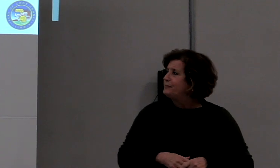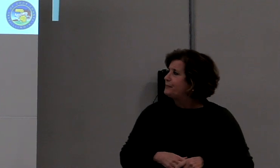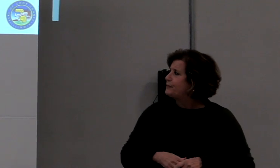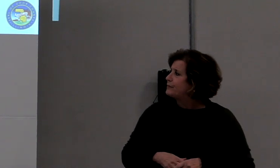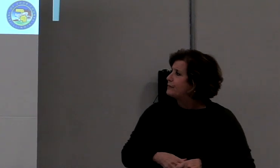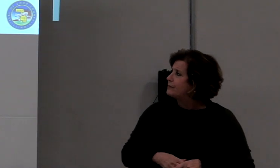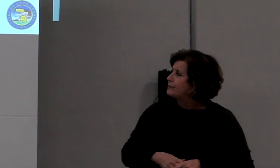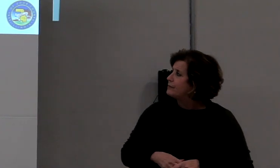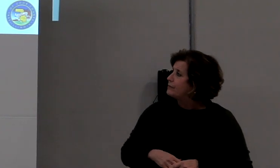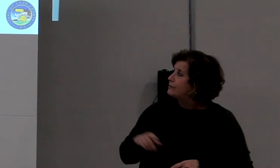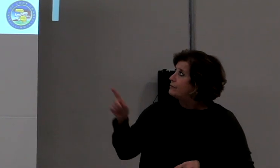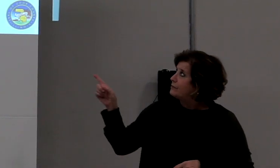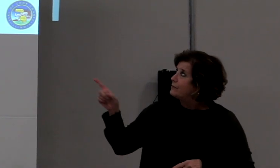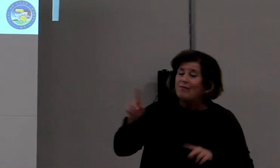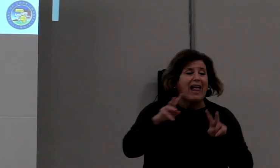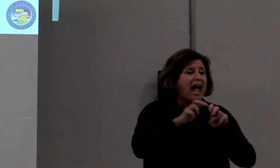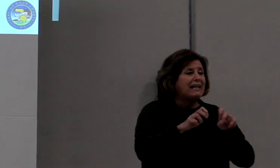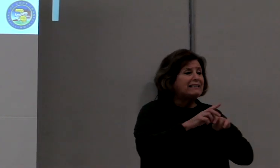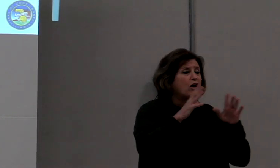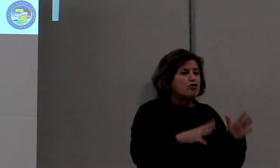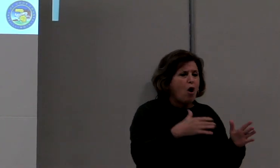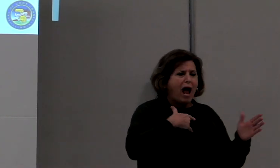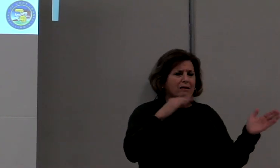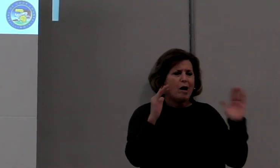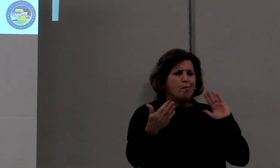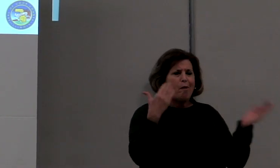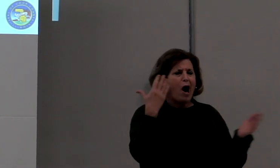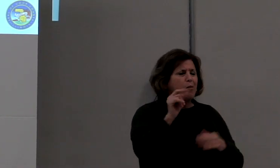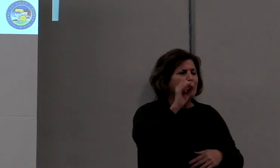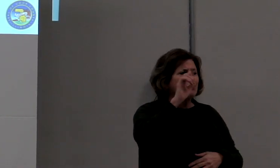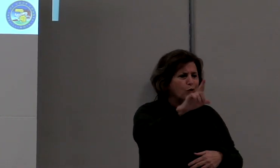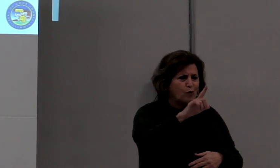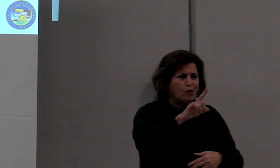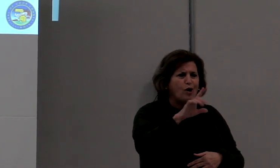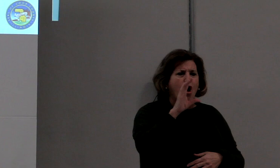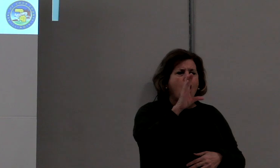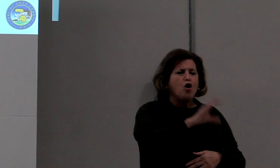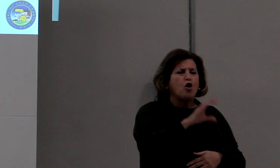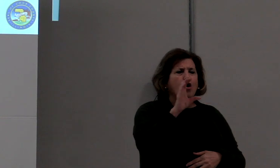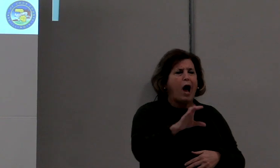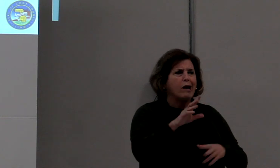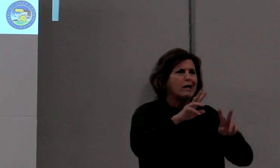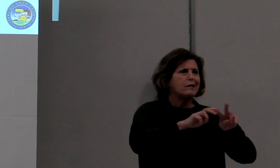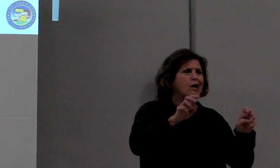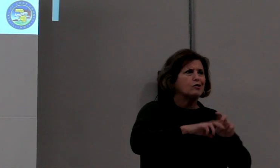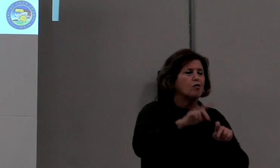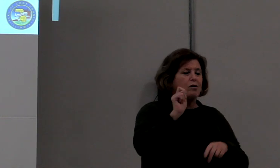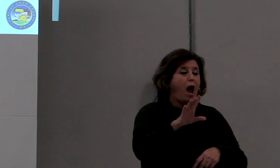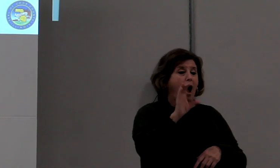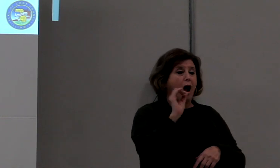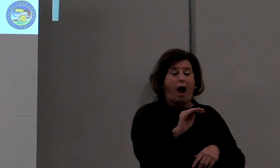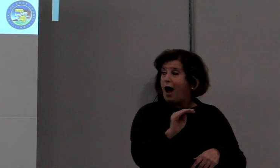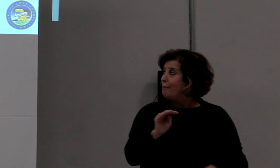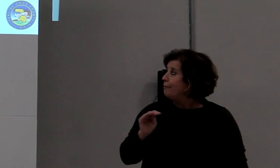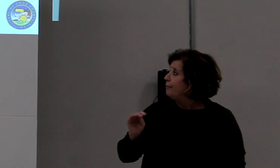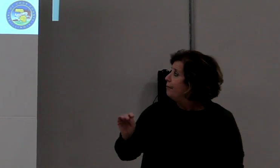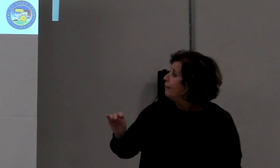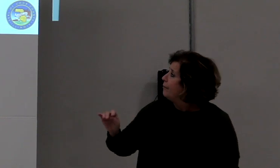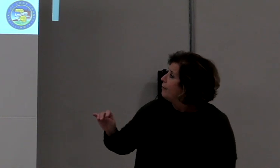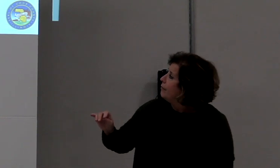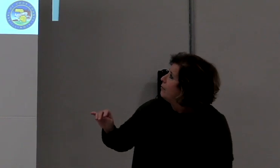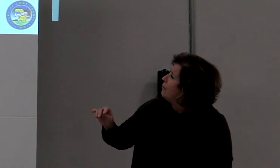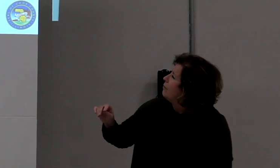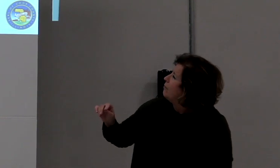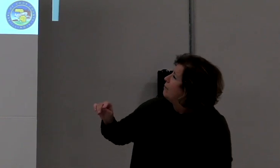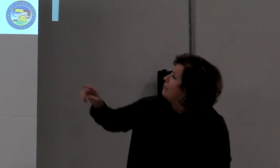Also, the Assessor has a comparable tool at cookcountyassessor.com. It's in the lower right-hand corner there in the